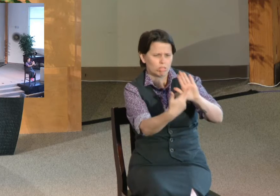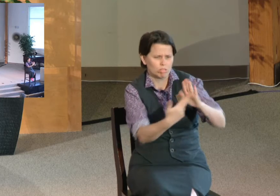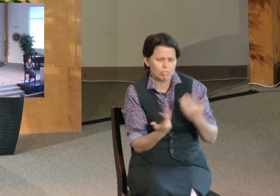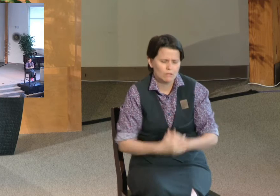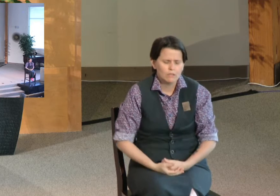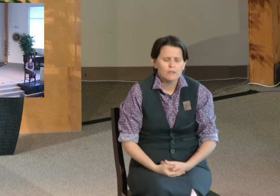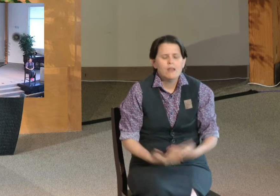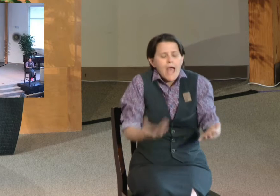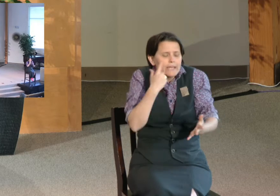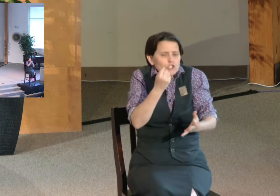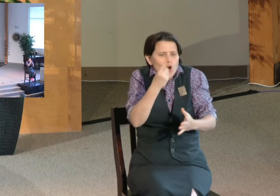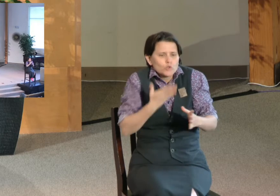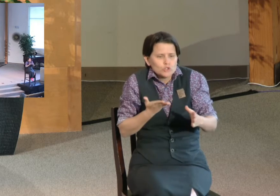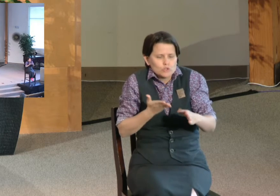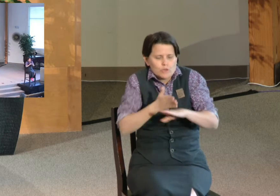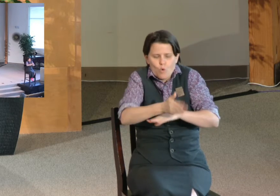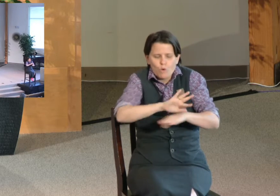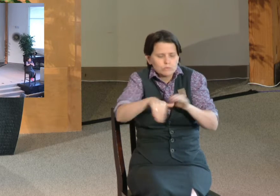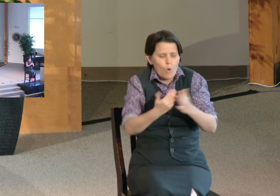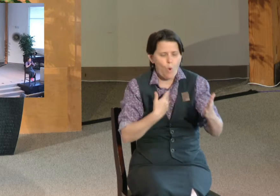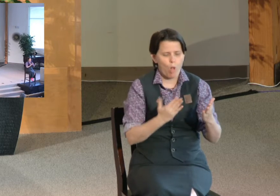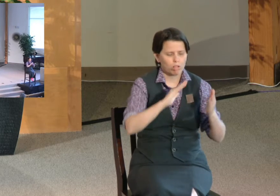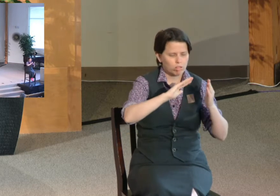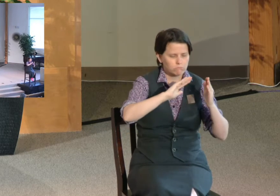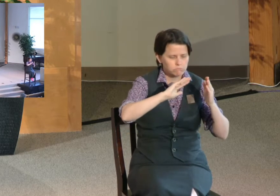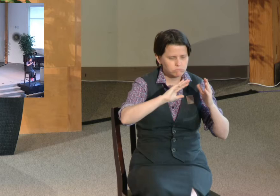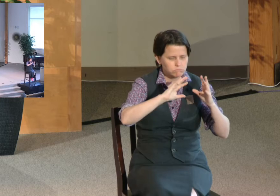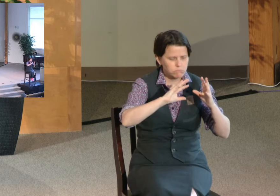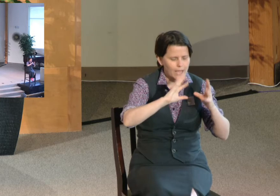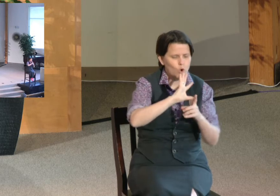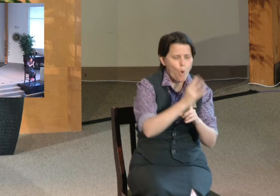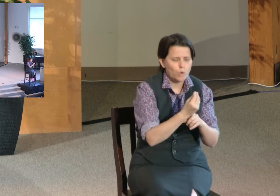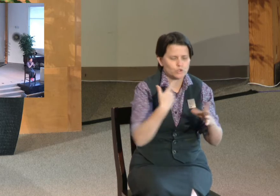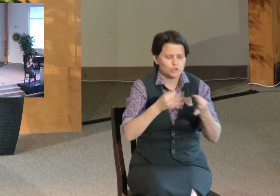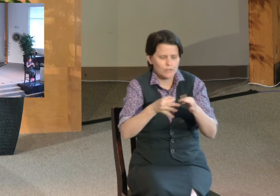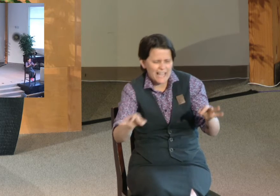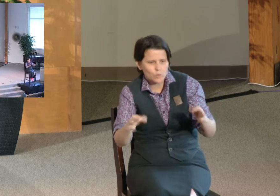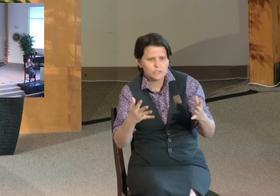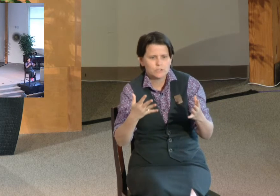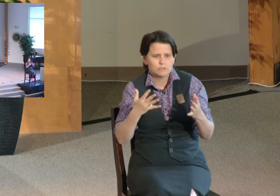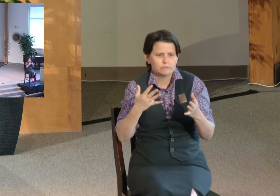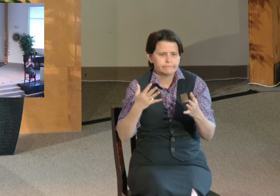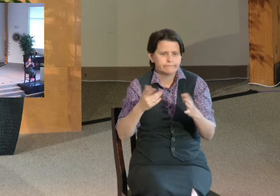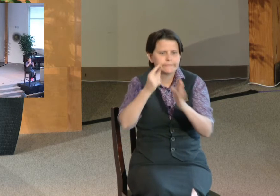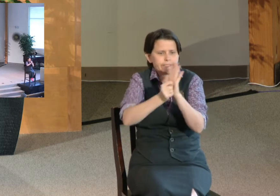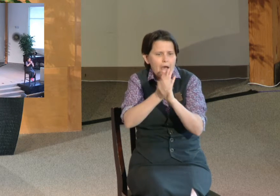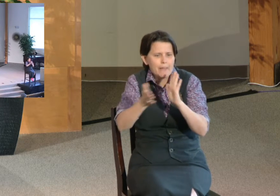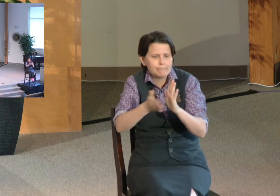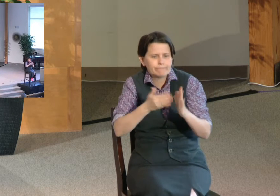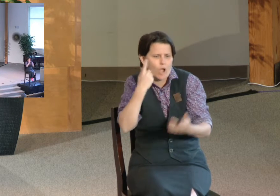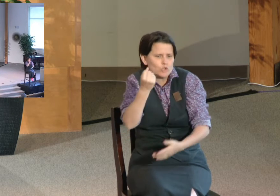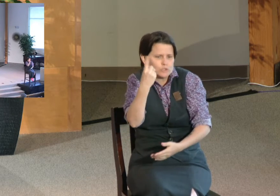time. And the collective unconscious holds the archetypes, the constructs of the archetypes. And that's